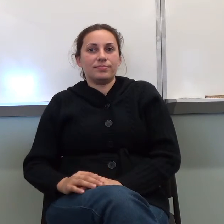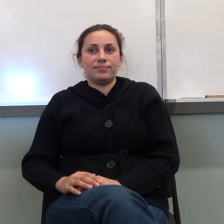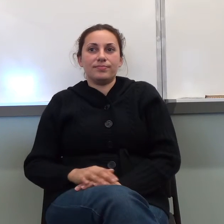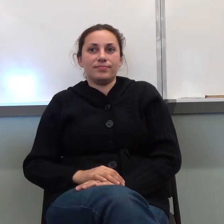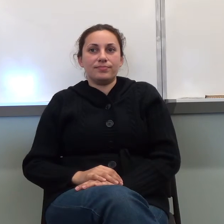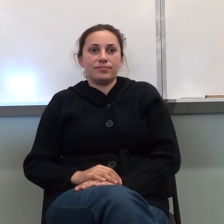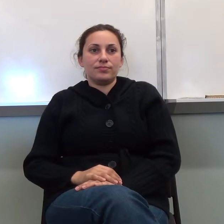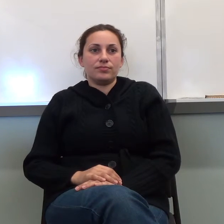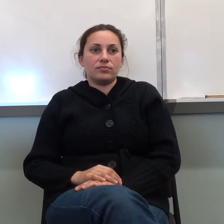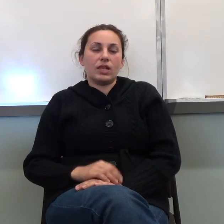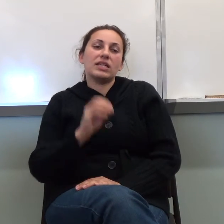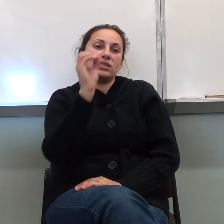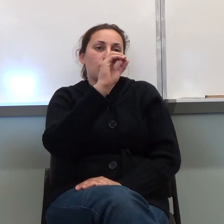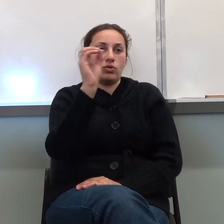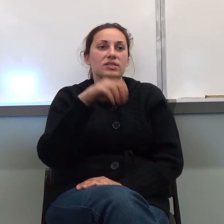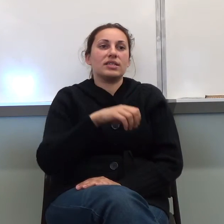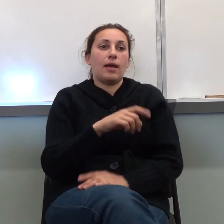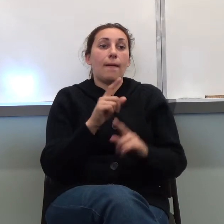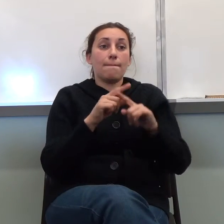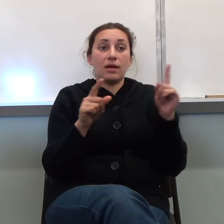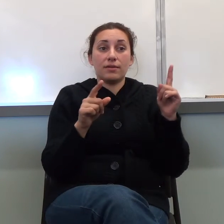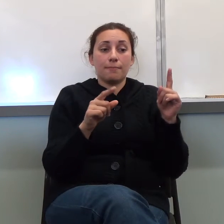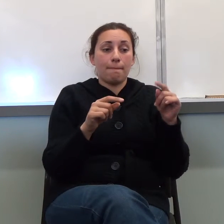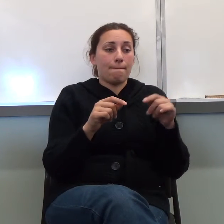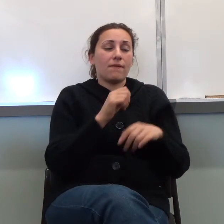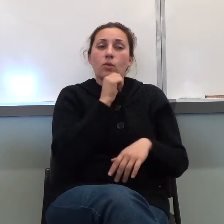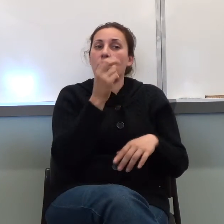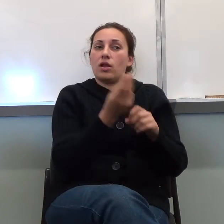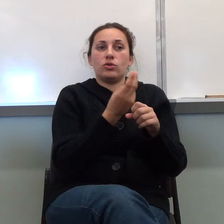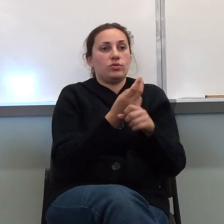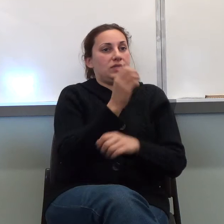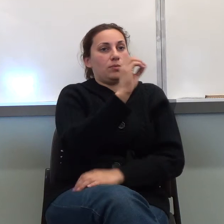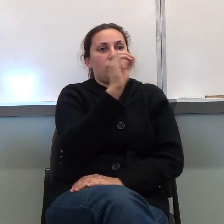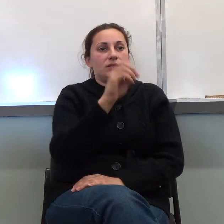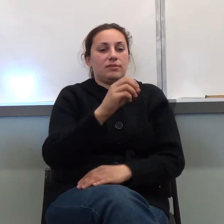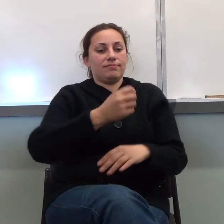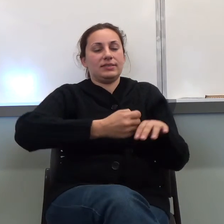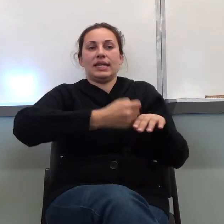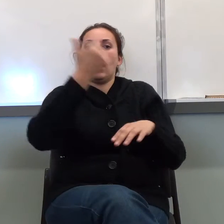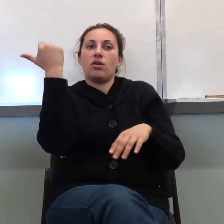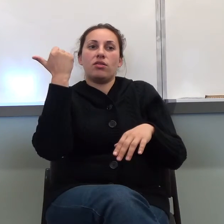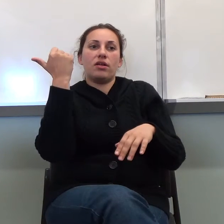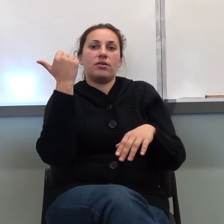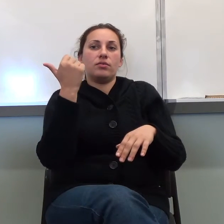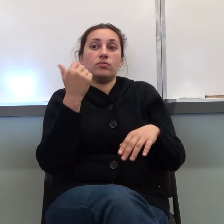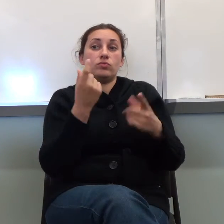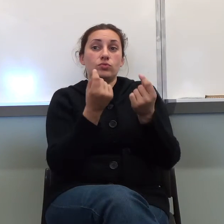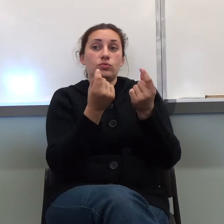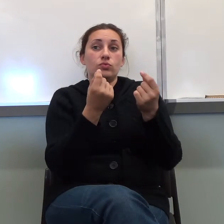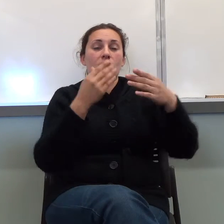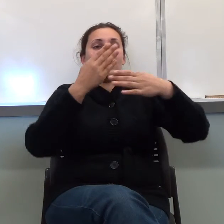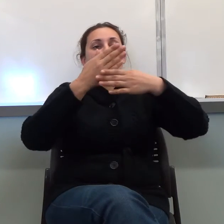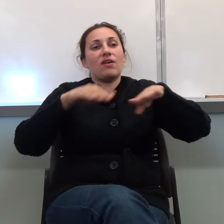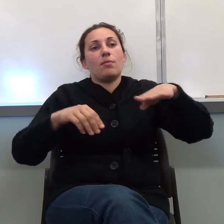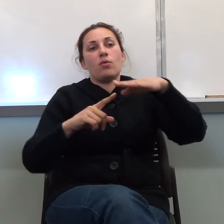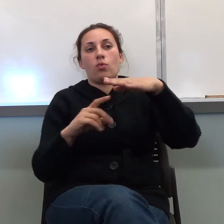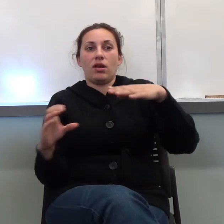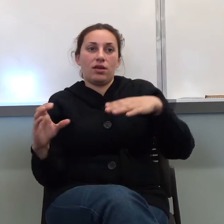That's the percent. But we're dropping the percent sign, and what we want to do here is divide by 100. If I divide